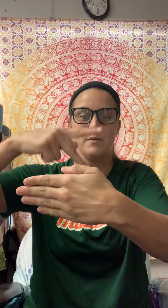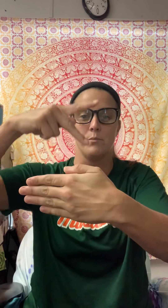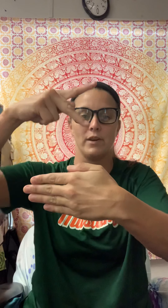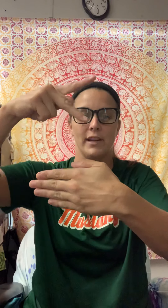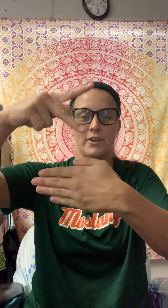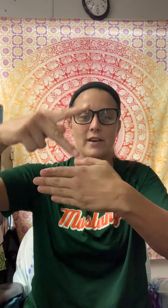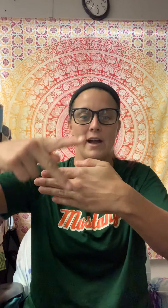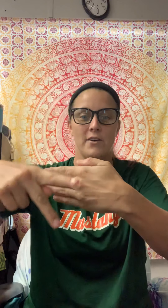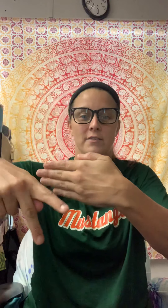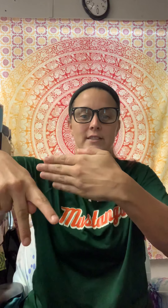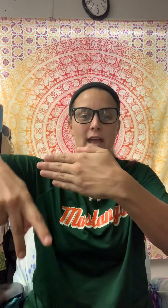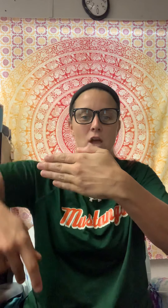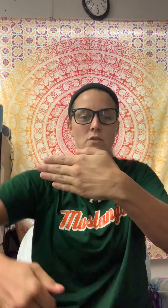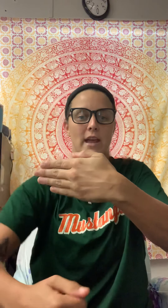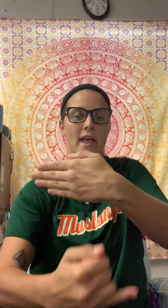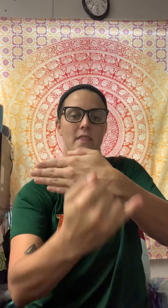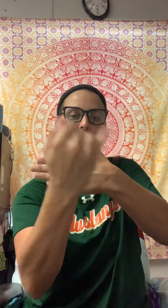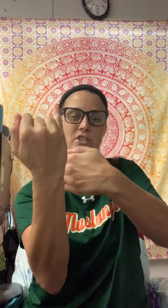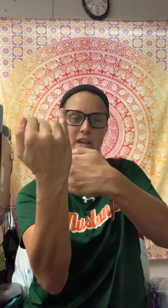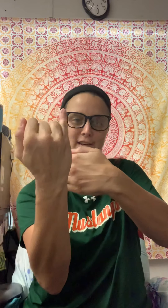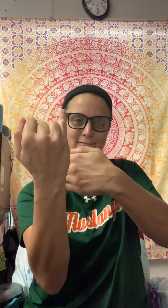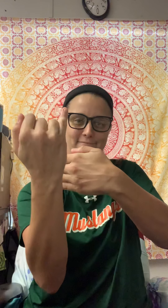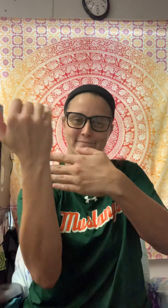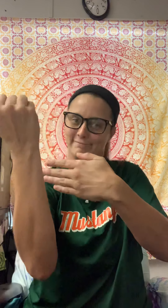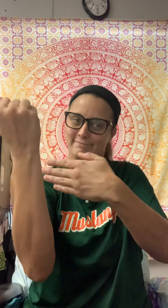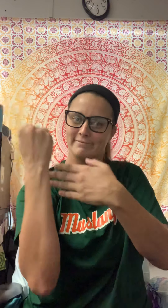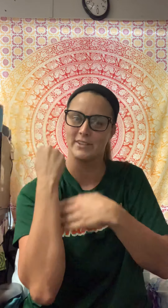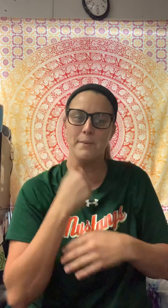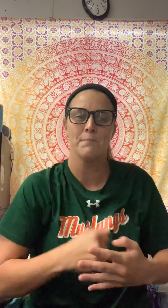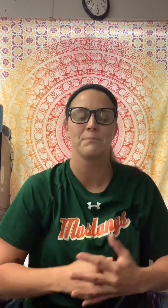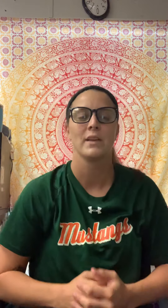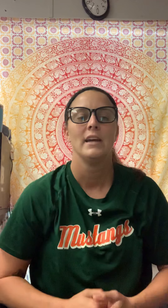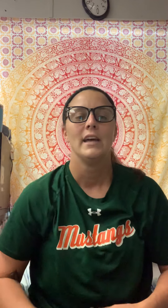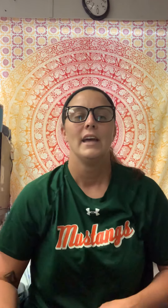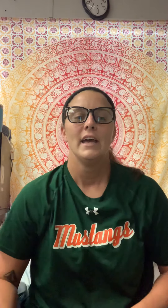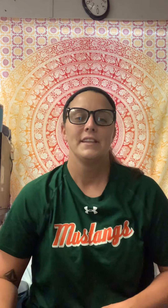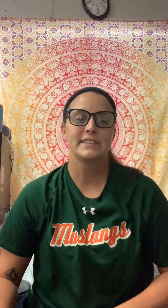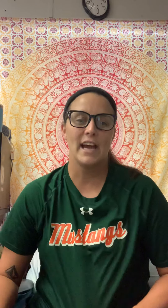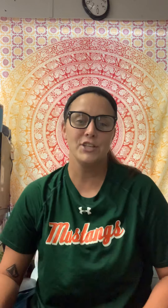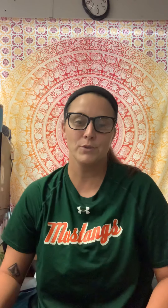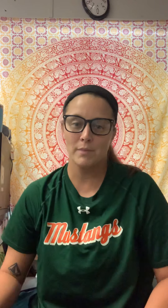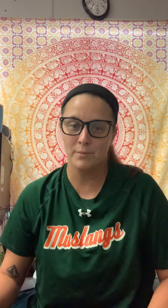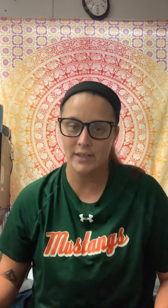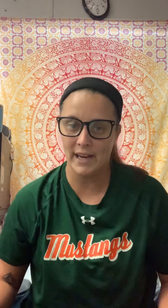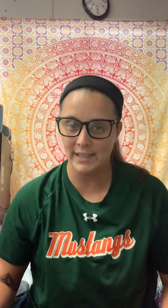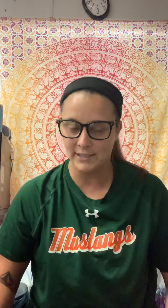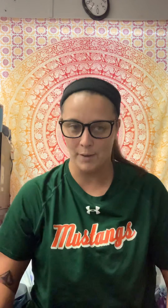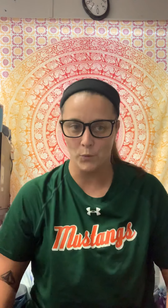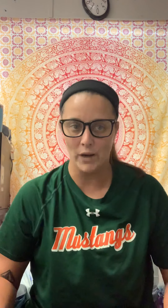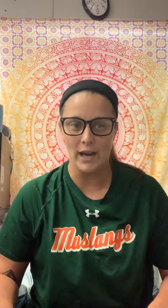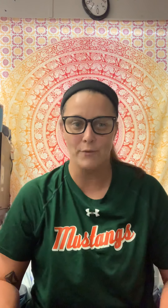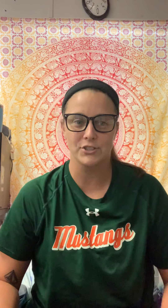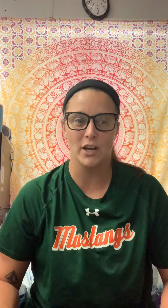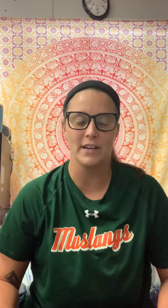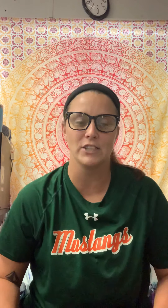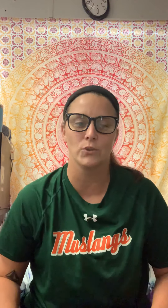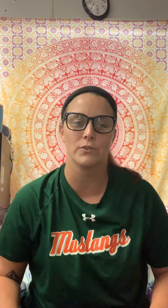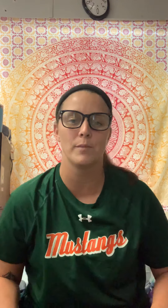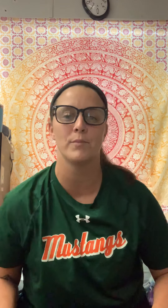bring it around, down, and then a J, okay? The sign to remember, guys, the way I was taught in high school to remember it is